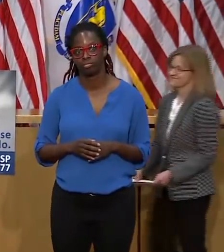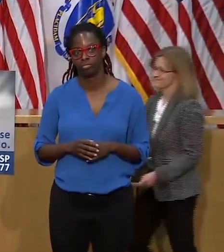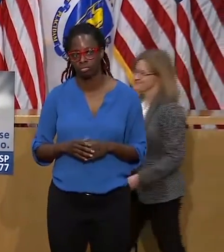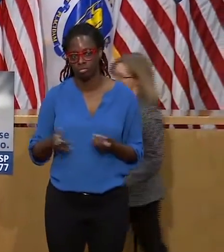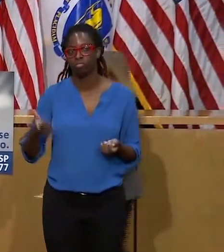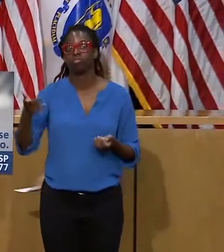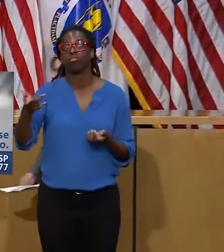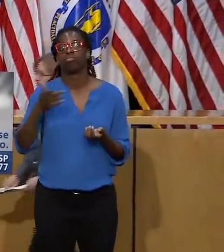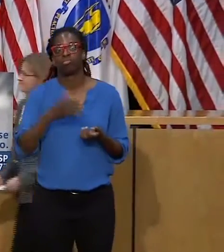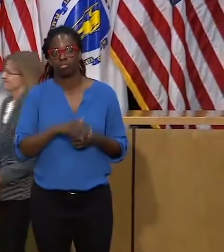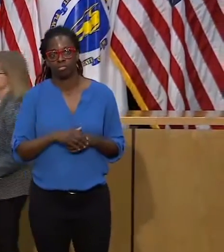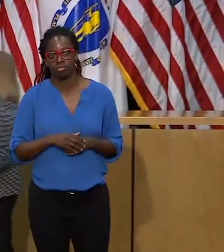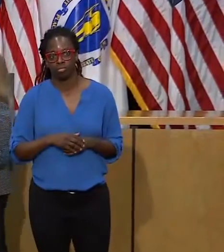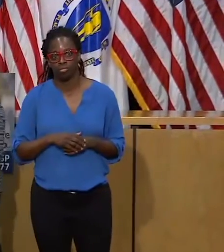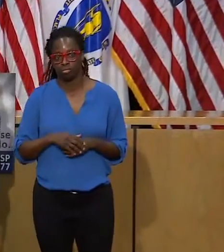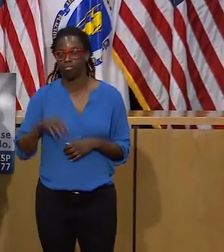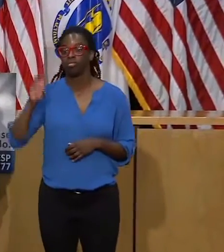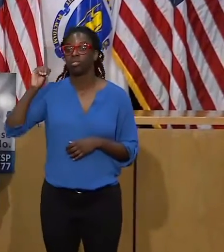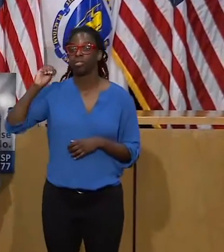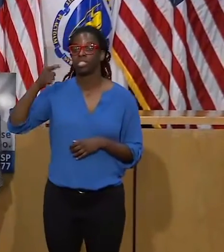Nelson.